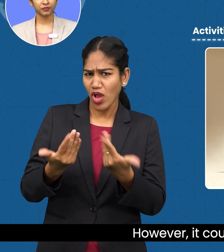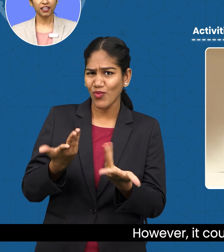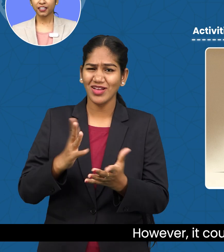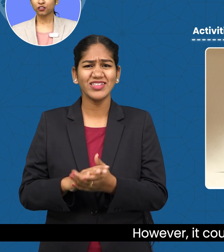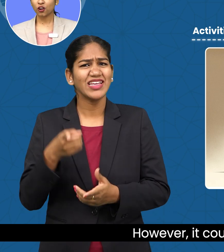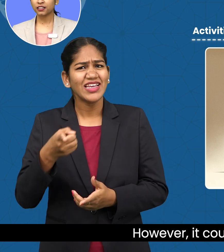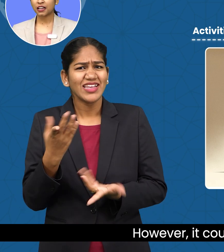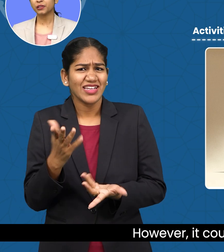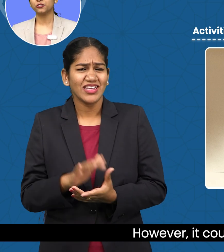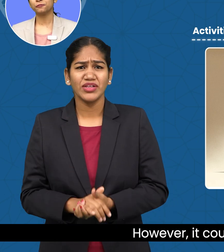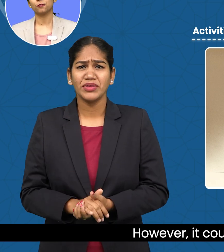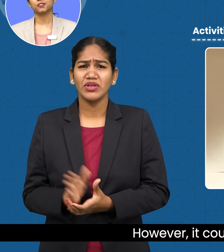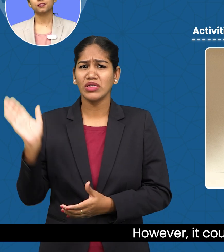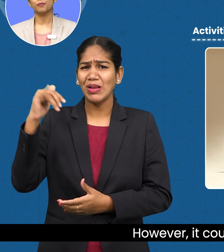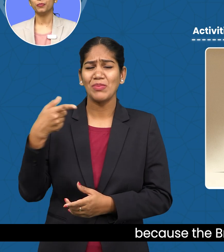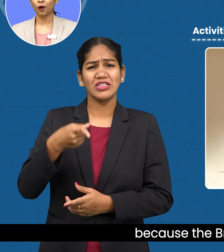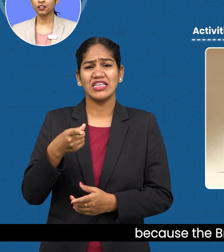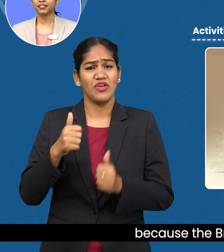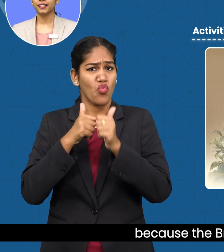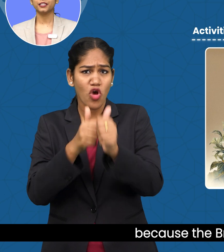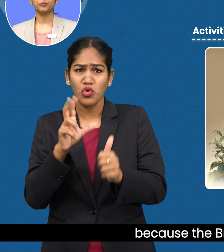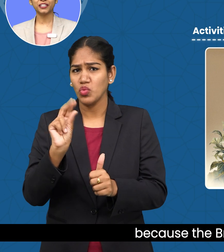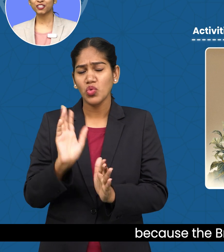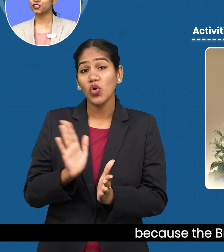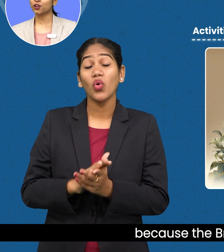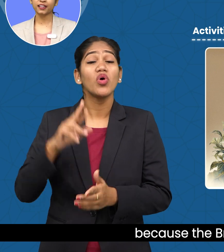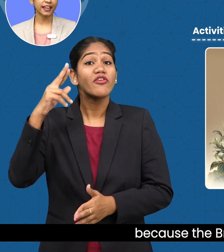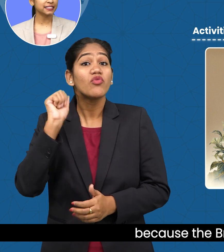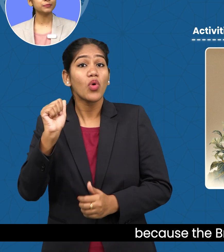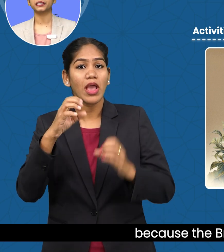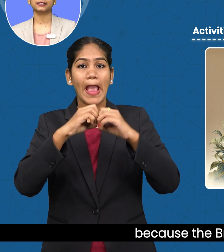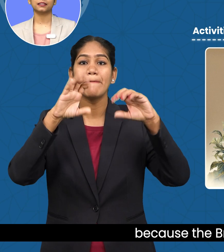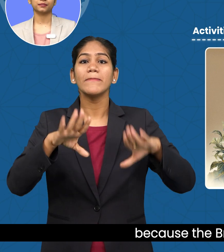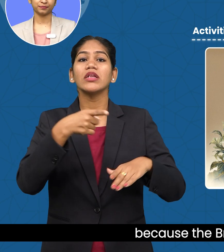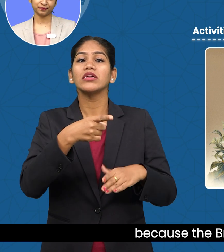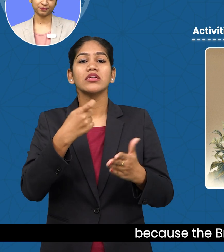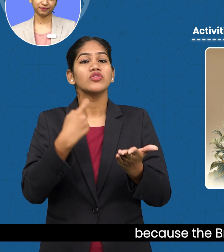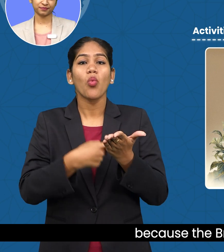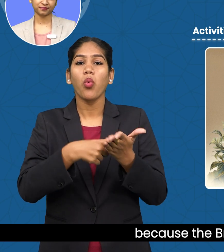However, it could not come into force because the British did not accept it.